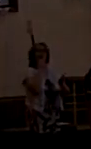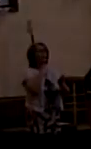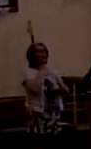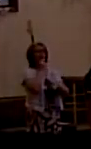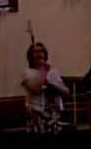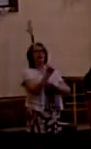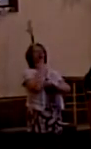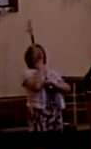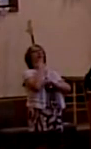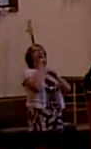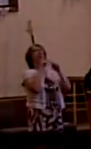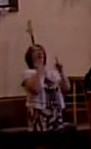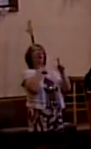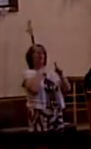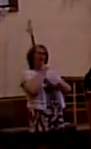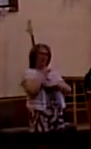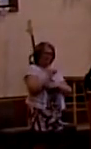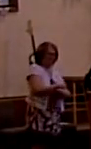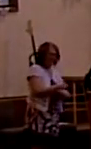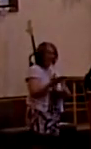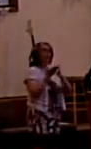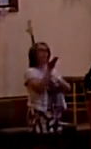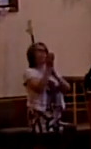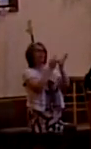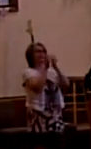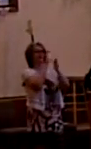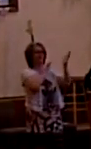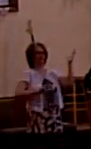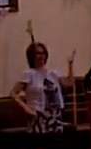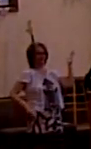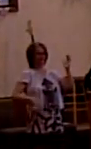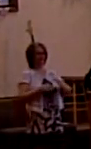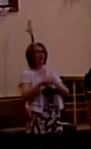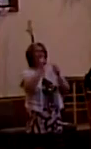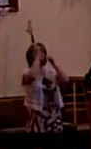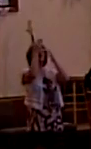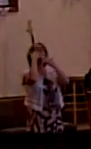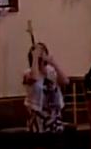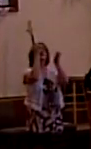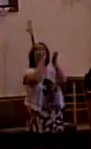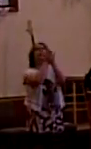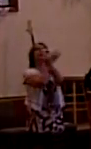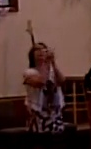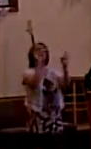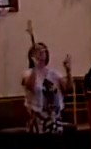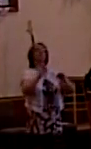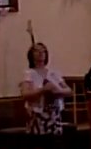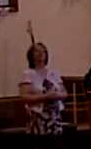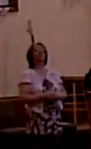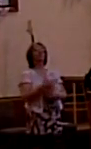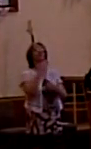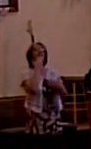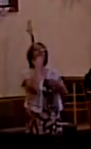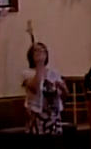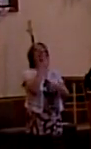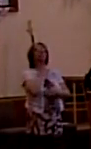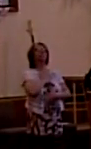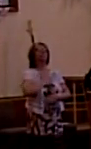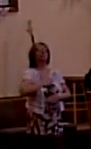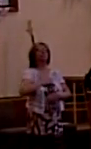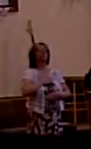word tells us that we're not to be defeated, but we're the more than conquerors through Christ Jesus. Father, thank you for that freedom. Thank you for that joy